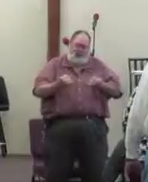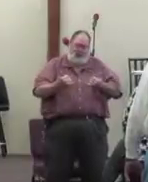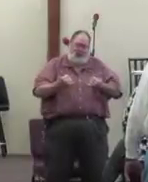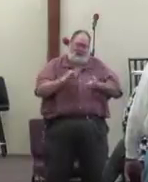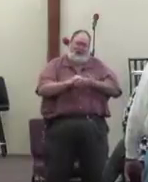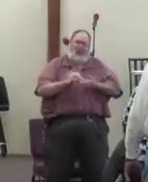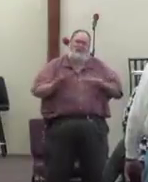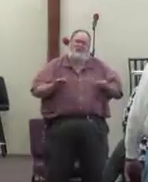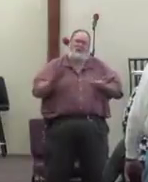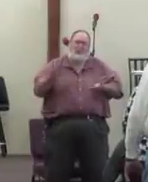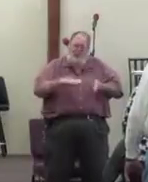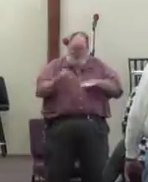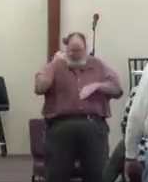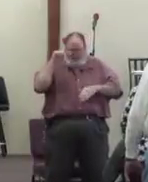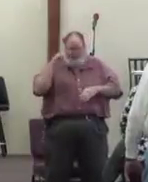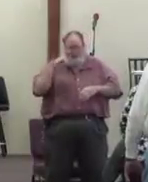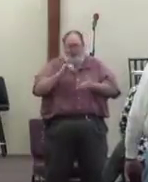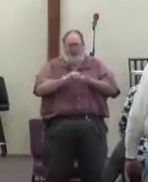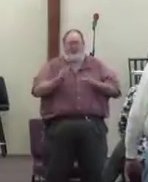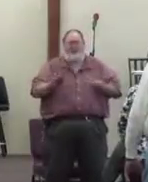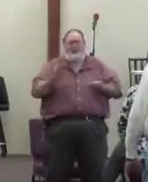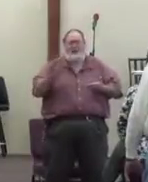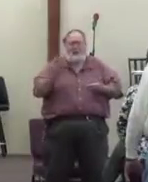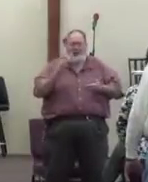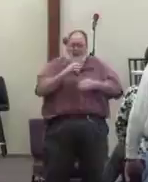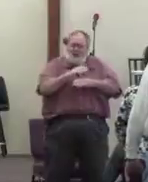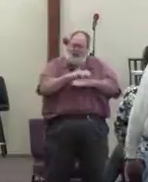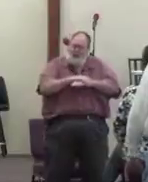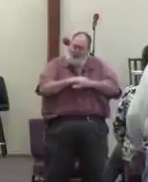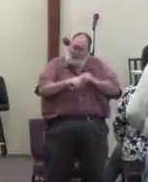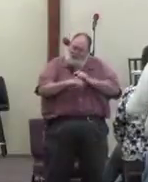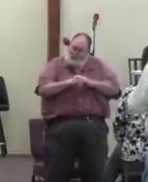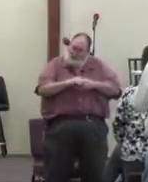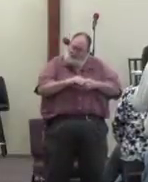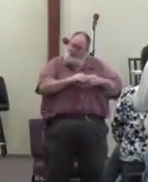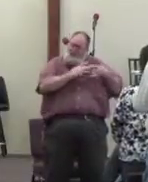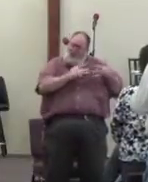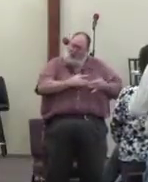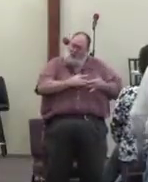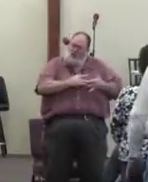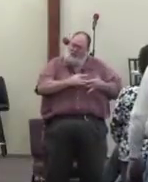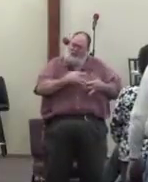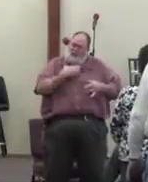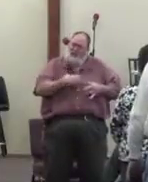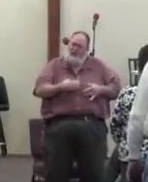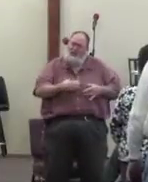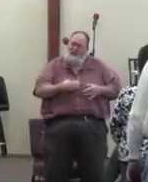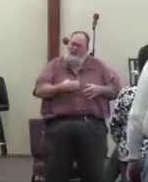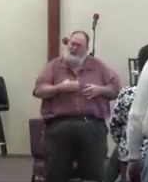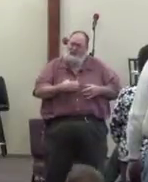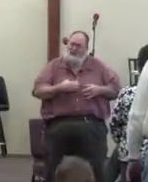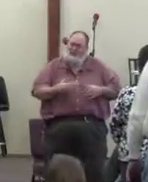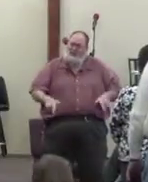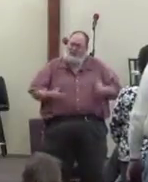That is what you died for. That is what your compassionate heart longs for, is to be with us and